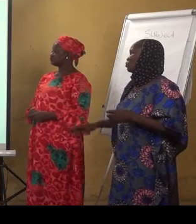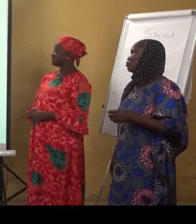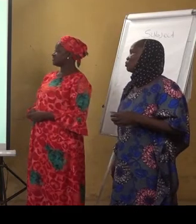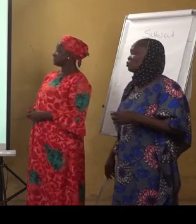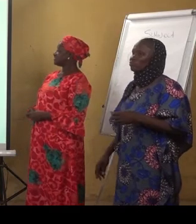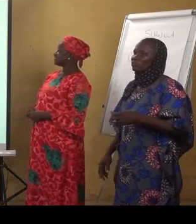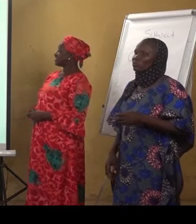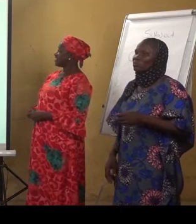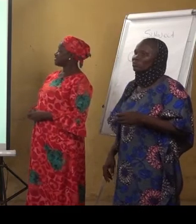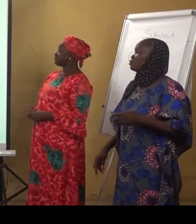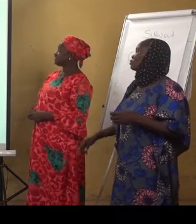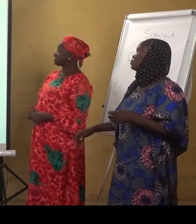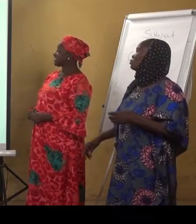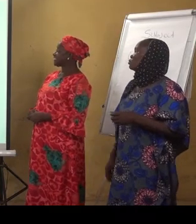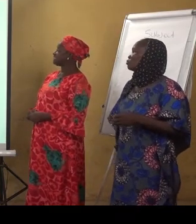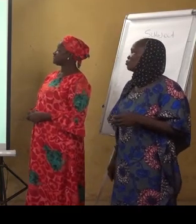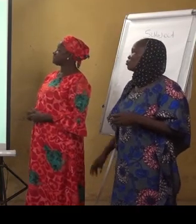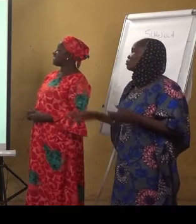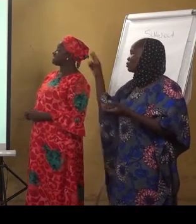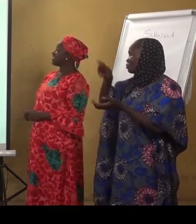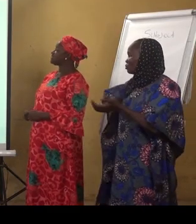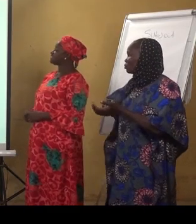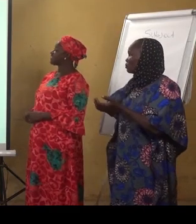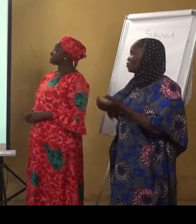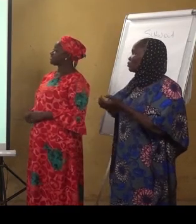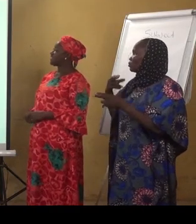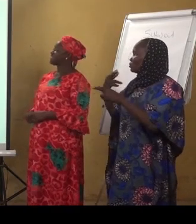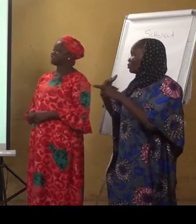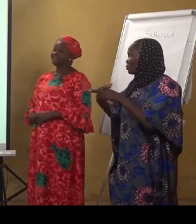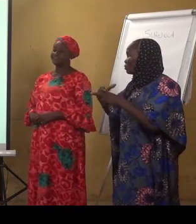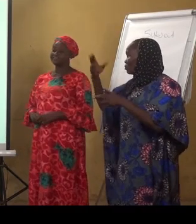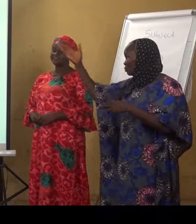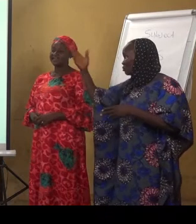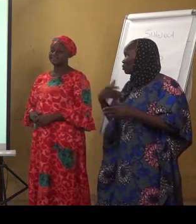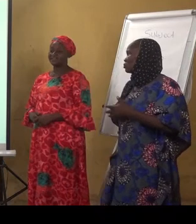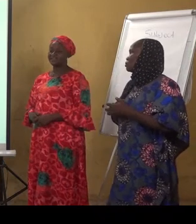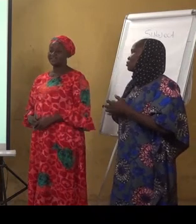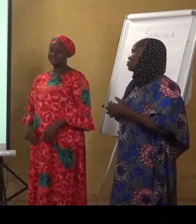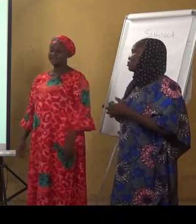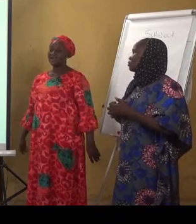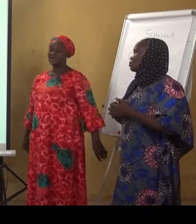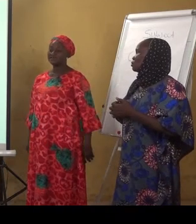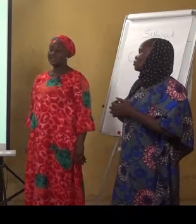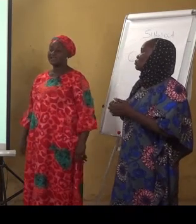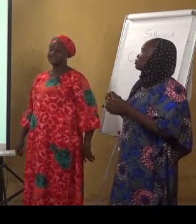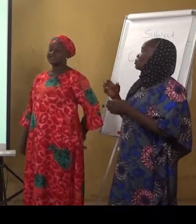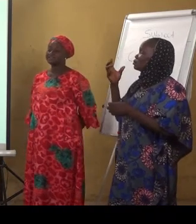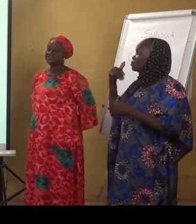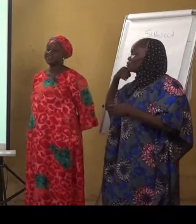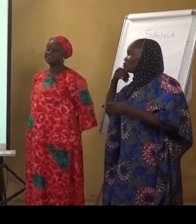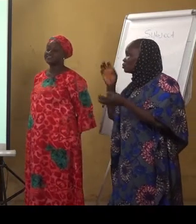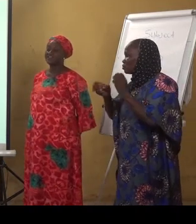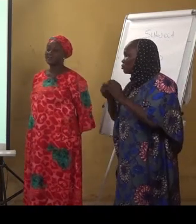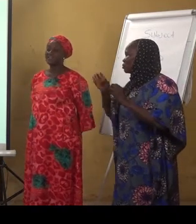080-77-25-1542. I repeat it again. My name is Asebe David Ndagjana. My contact